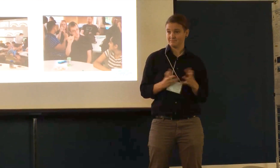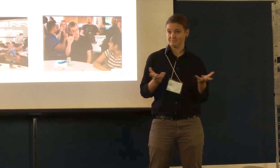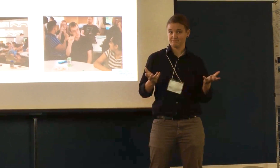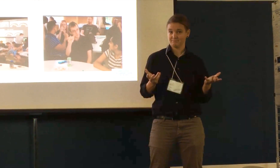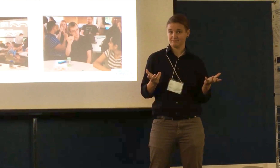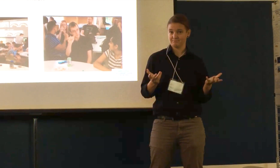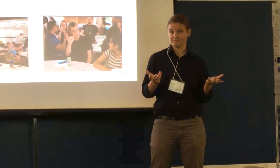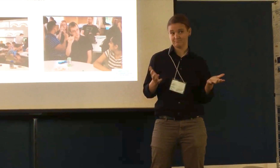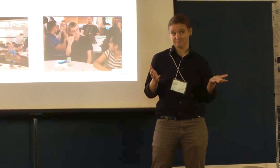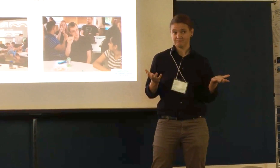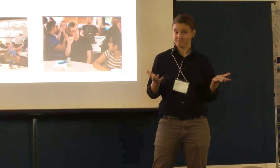Yeah.